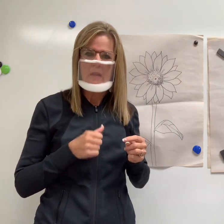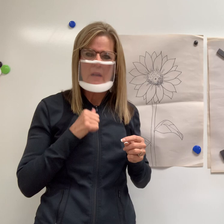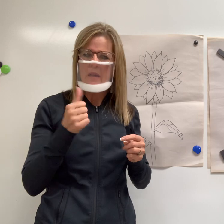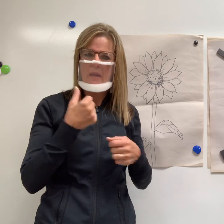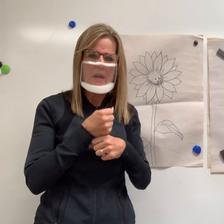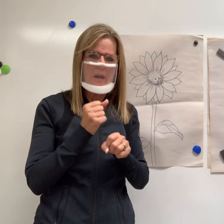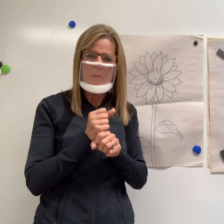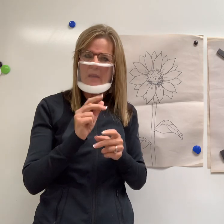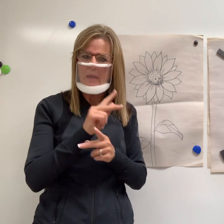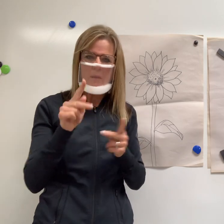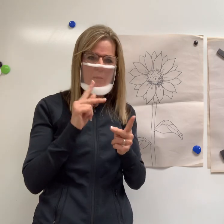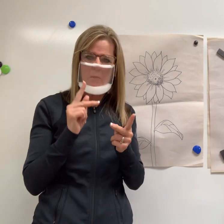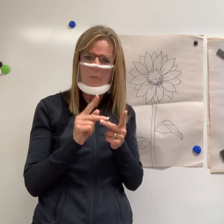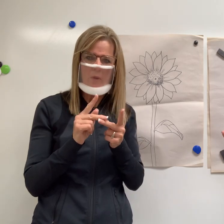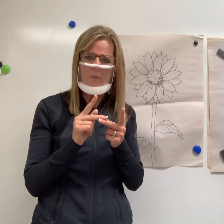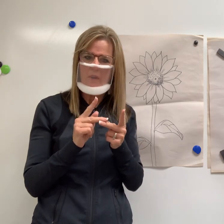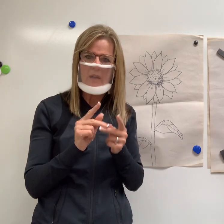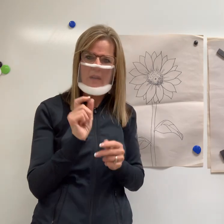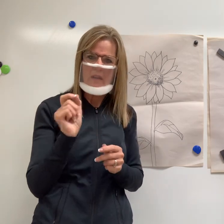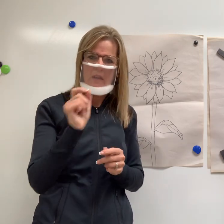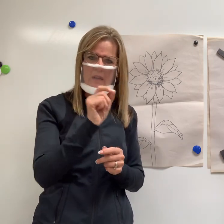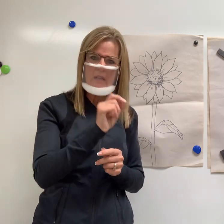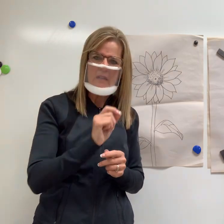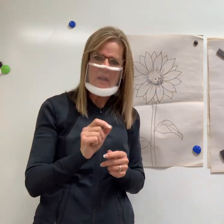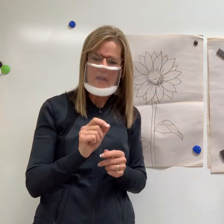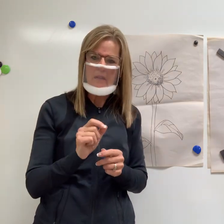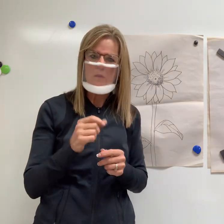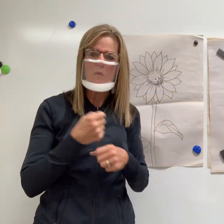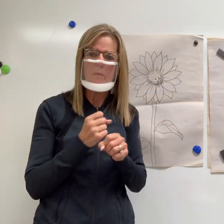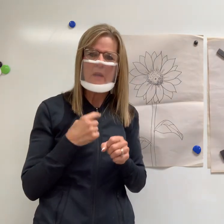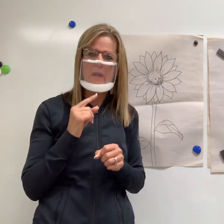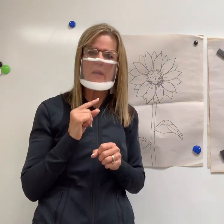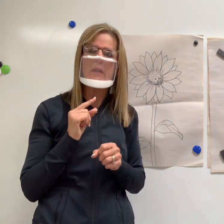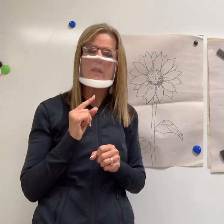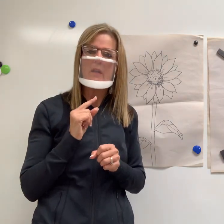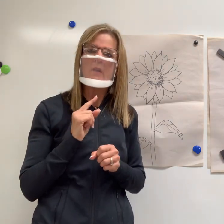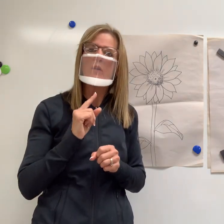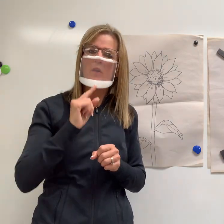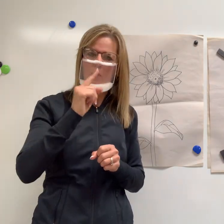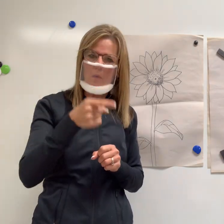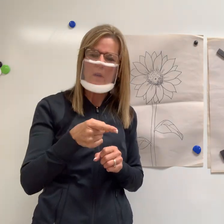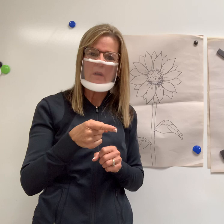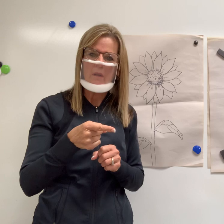perfect little polka dots is actually gonna make it look more realistic. So you can have some